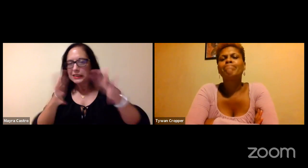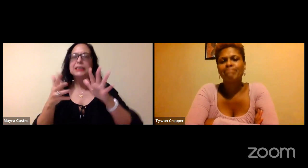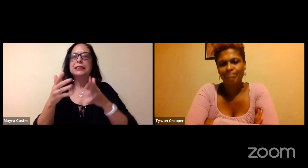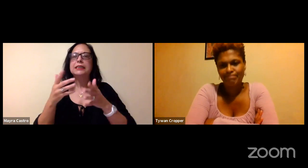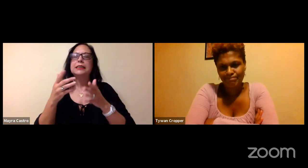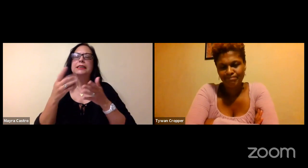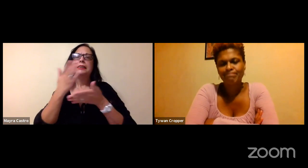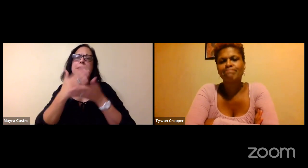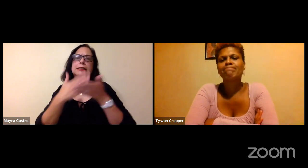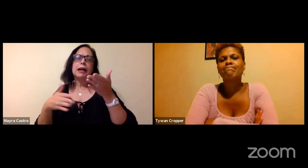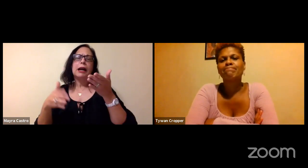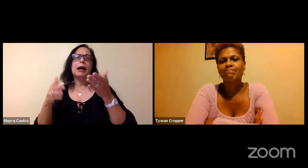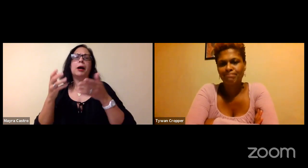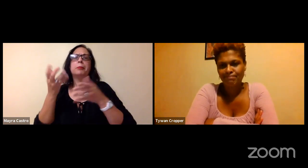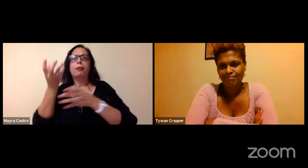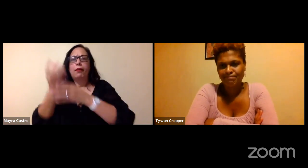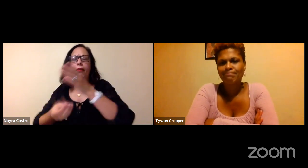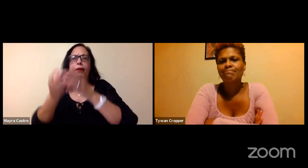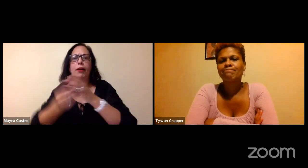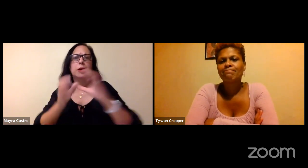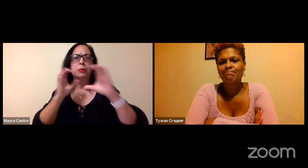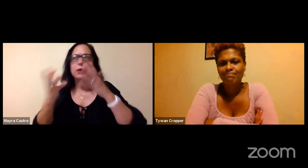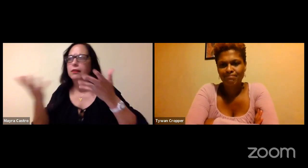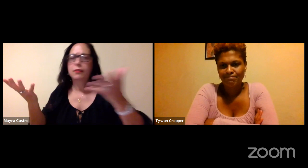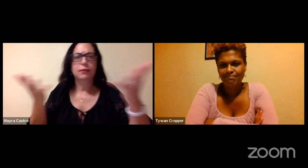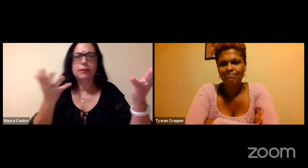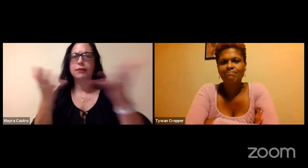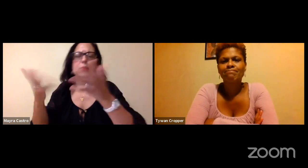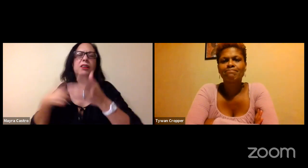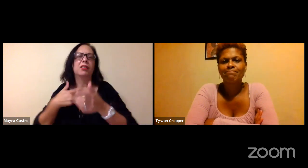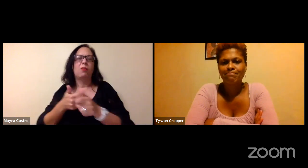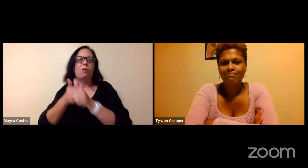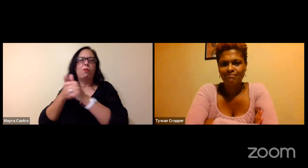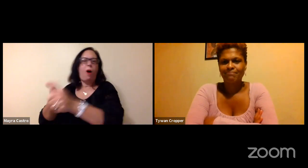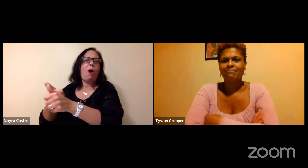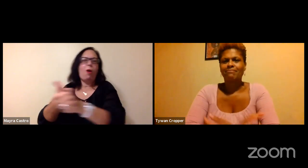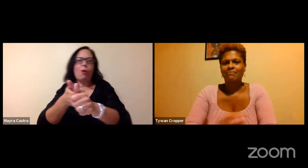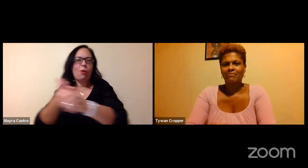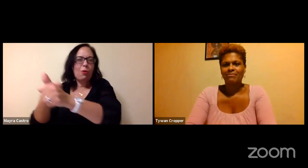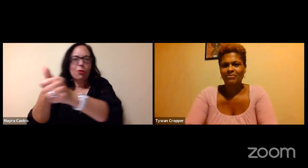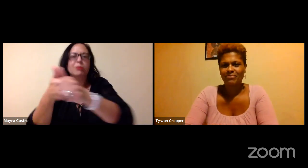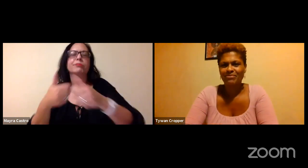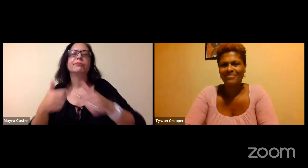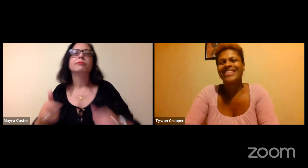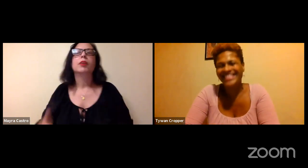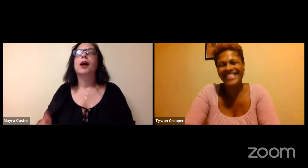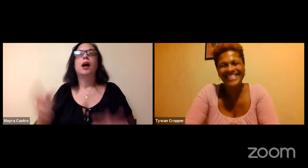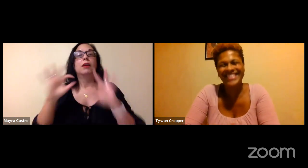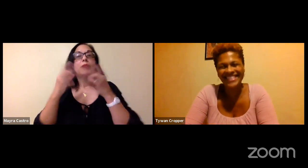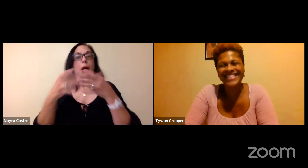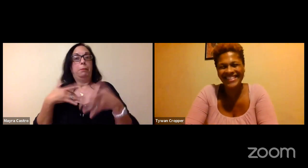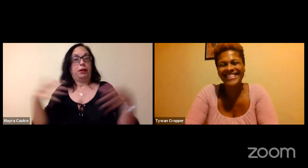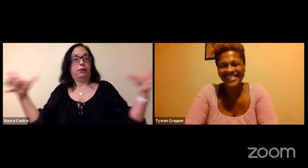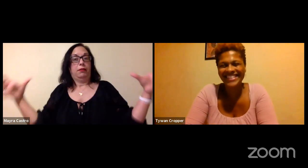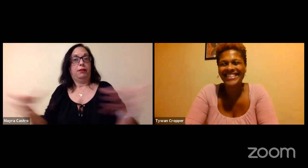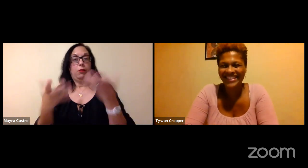Communicating with family was hard. I think I missed out on some things.